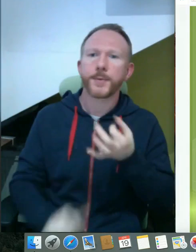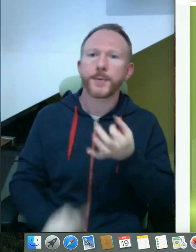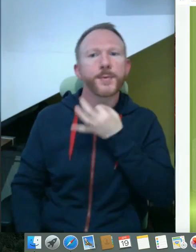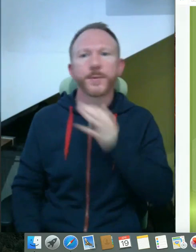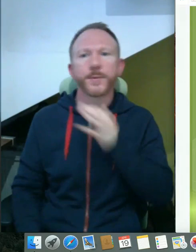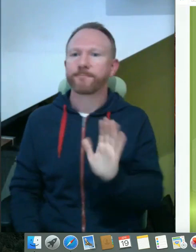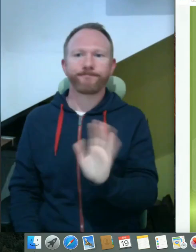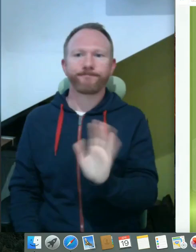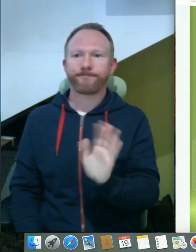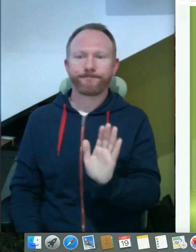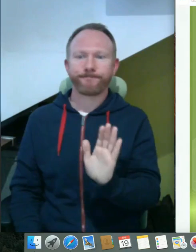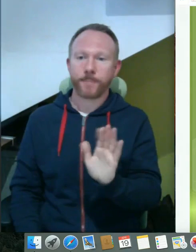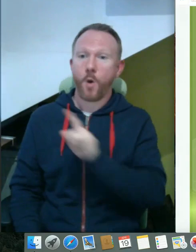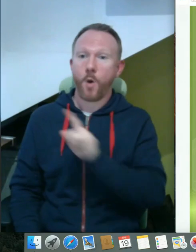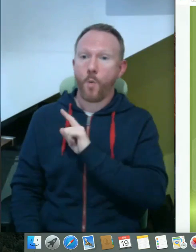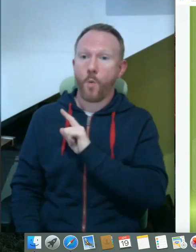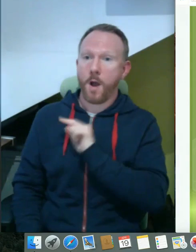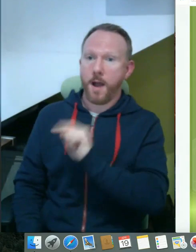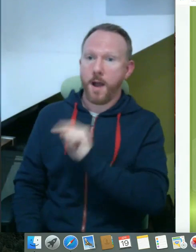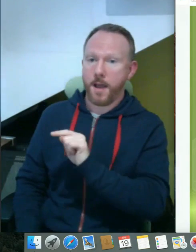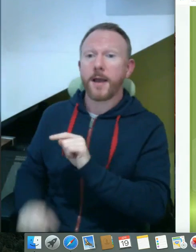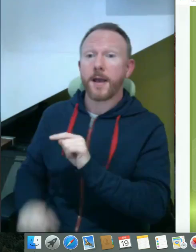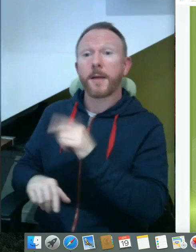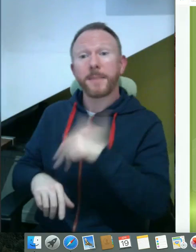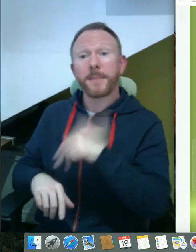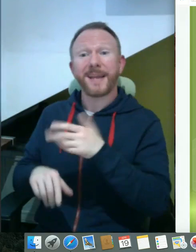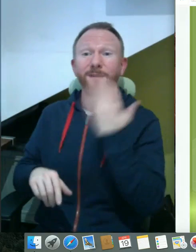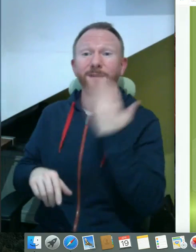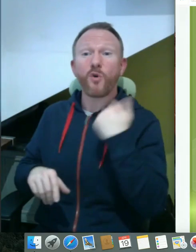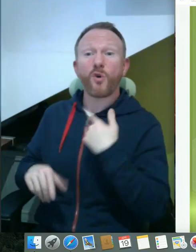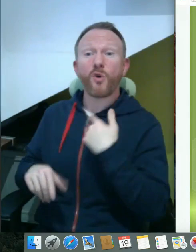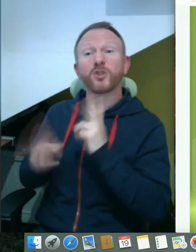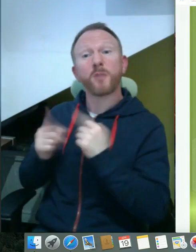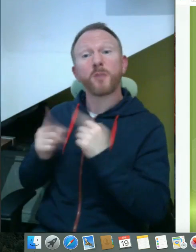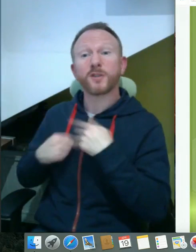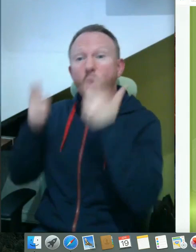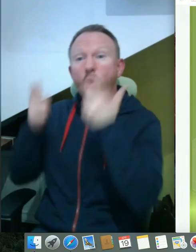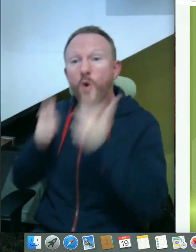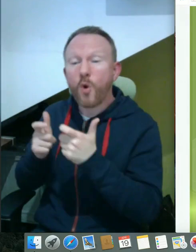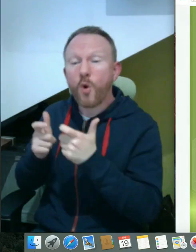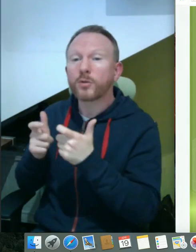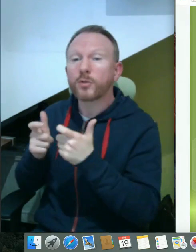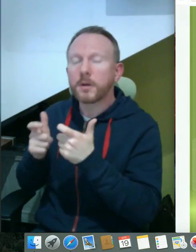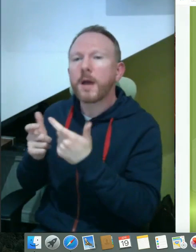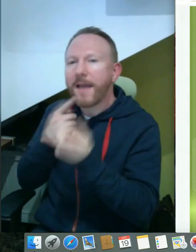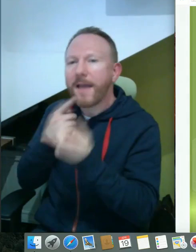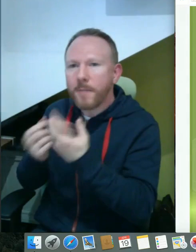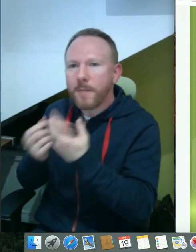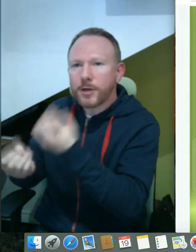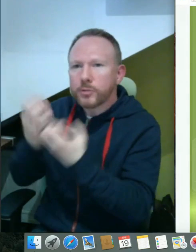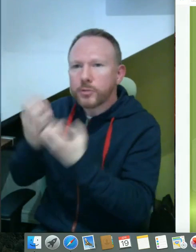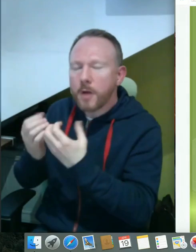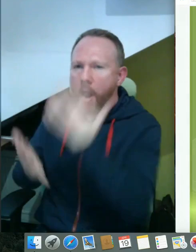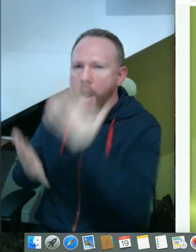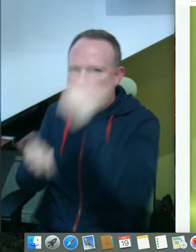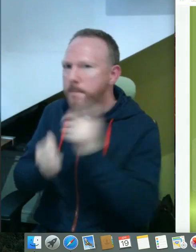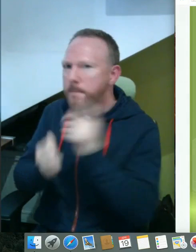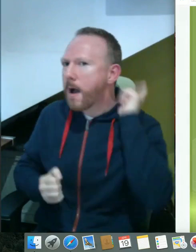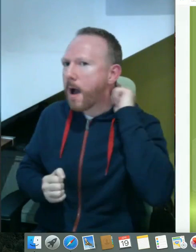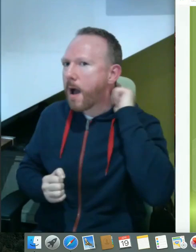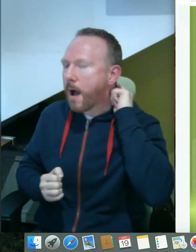will potentially remember information that's been presented at investigation stage, which could taint